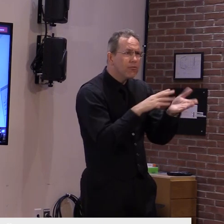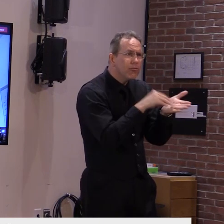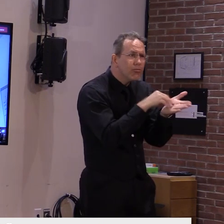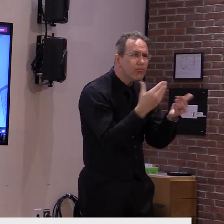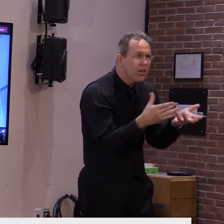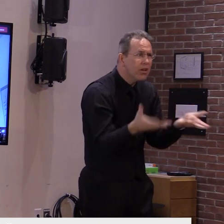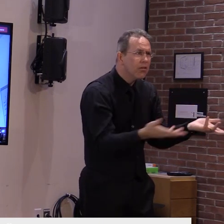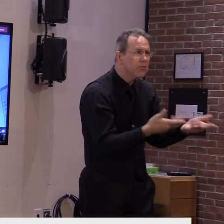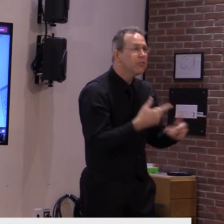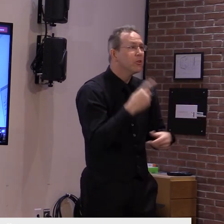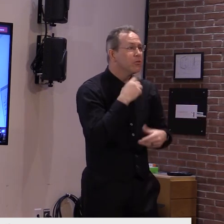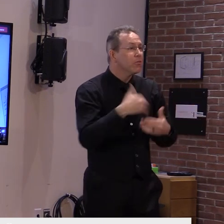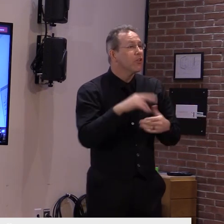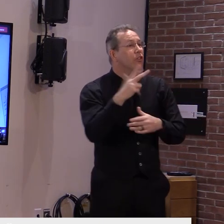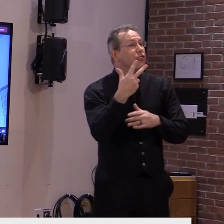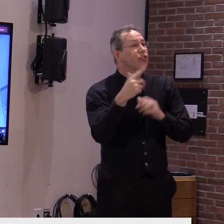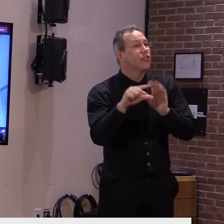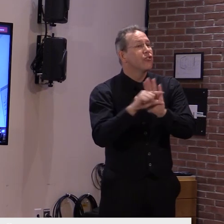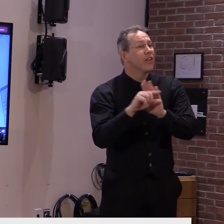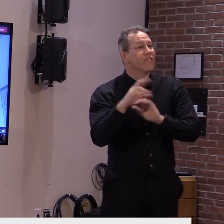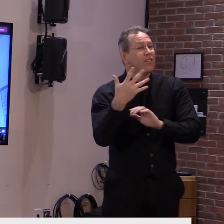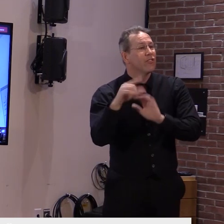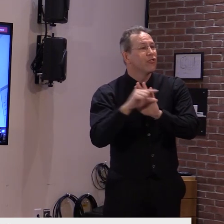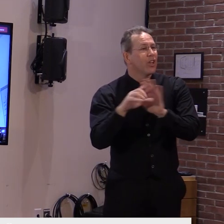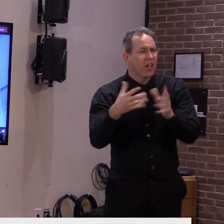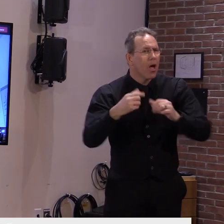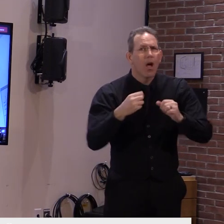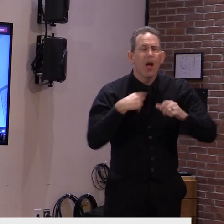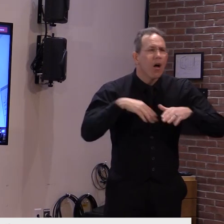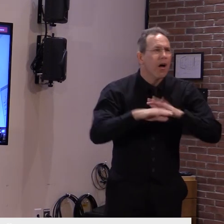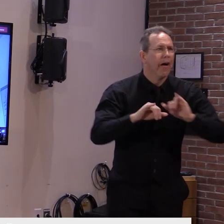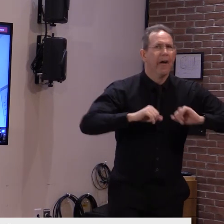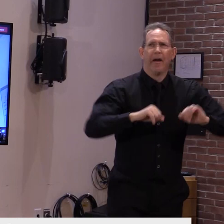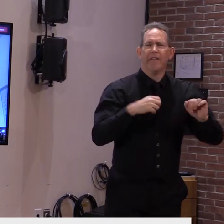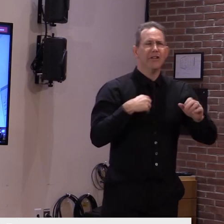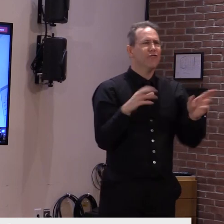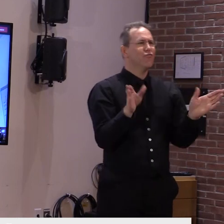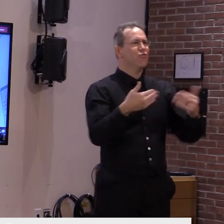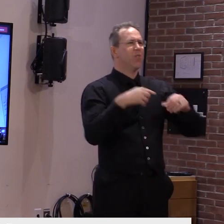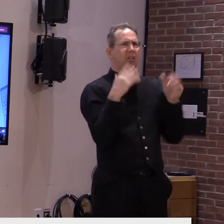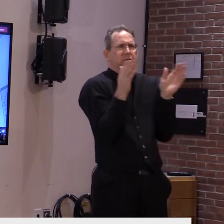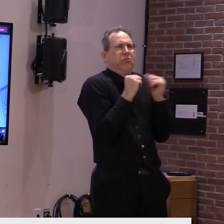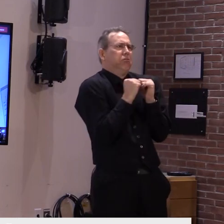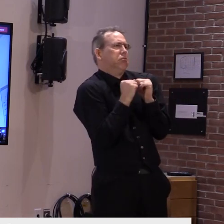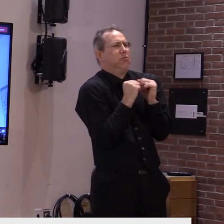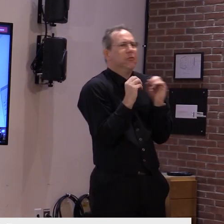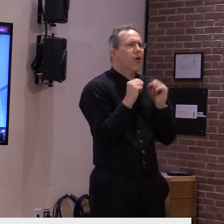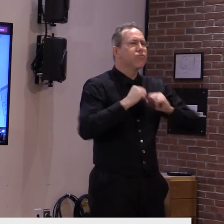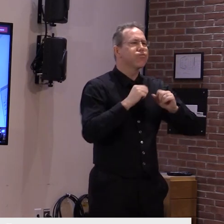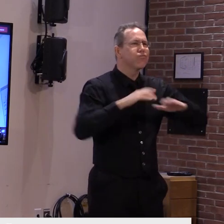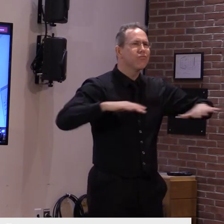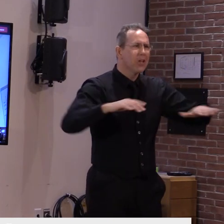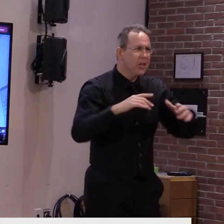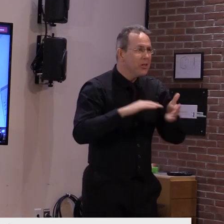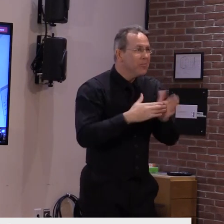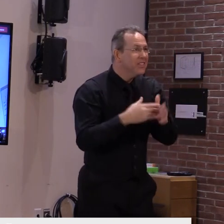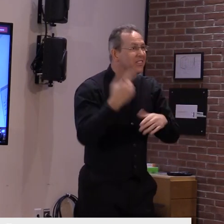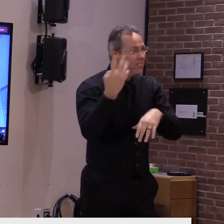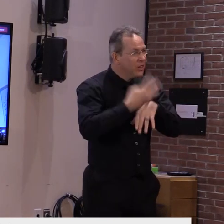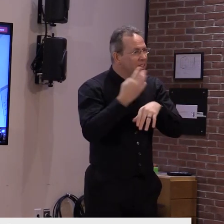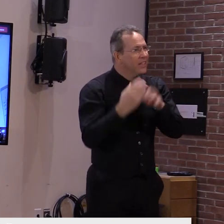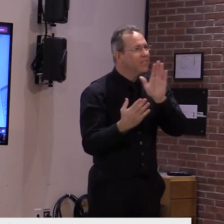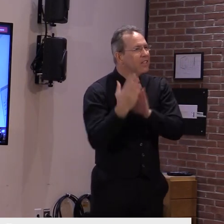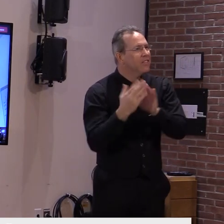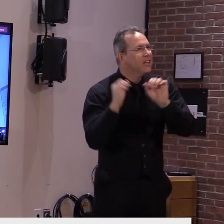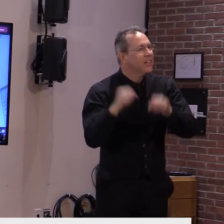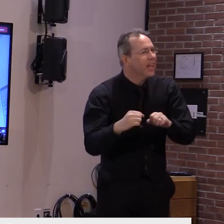to have more space at the school and to expand their learning model to also have 4 days a week in person. So as a result, now all